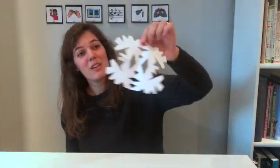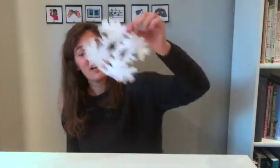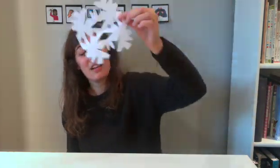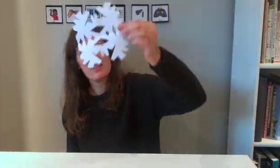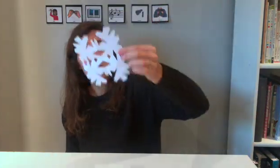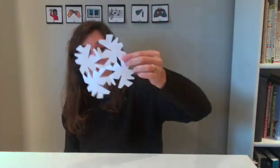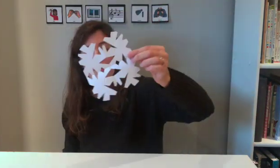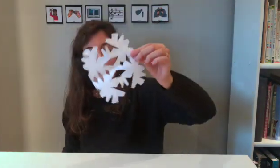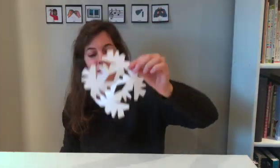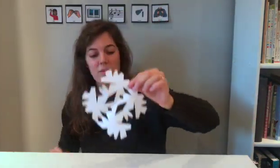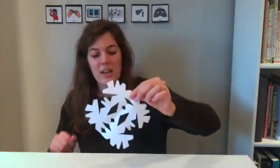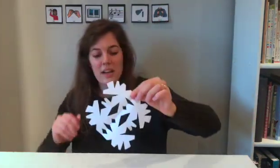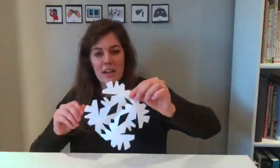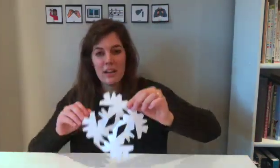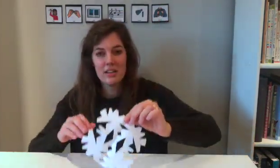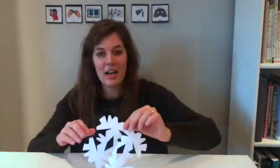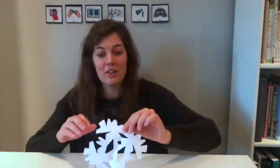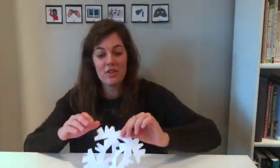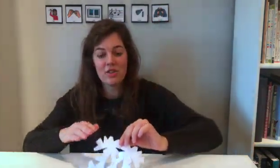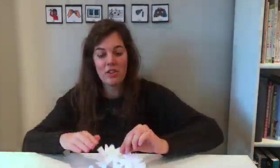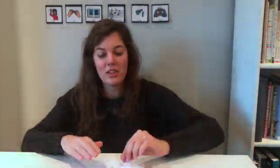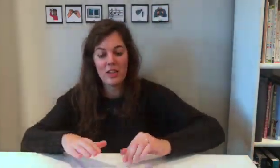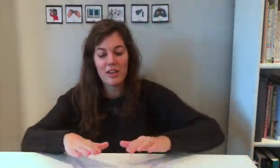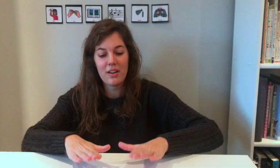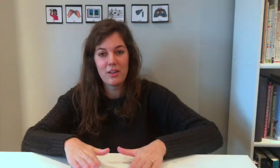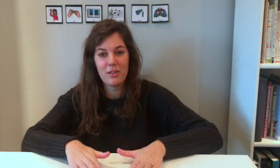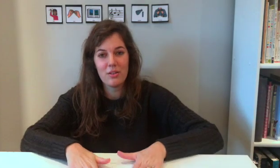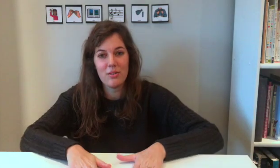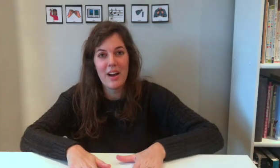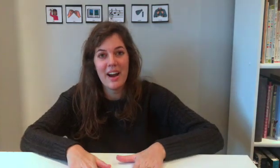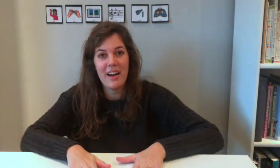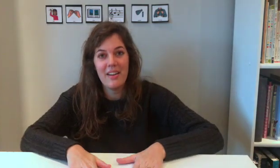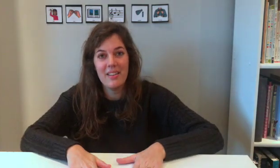Snowflake, snowflake, touch the ground.